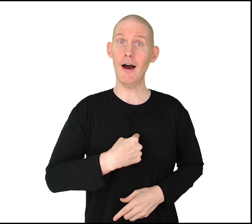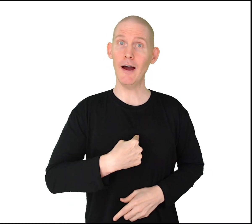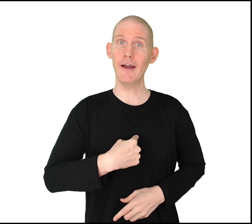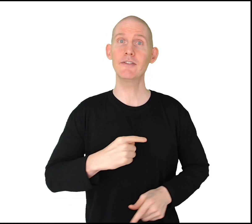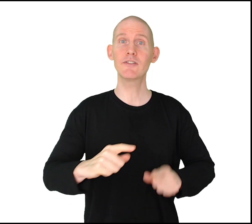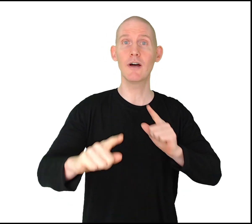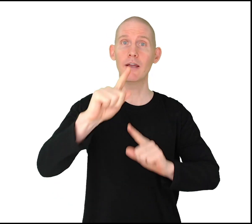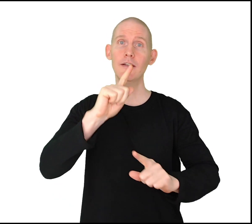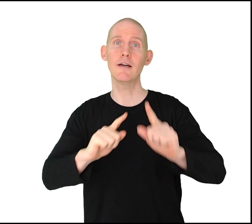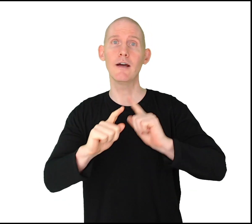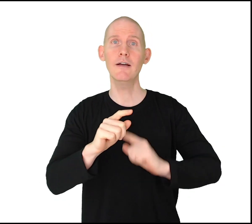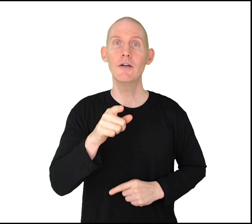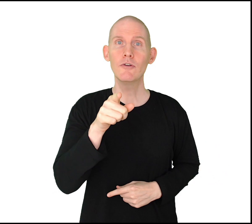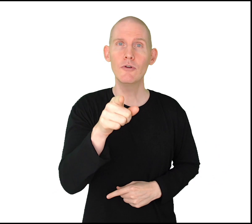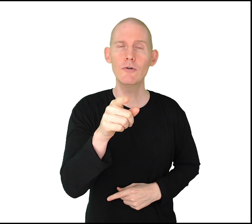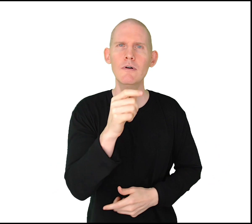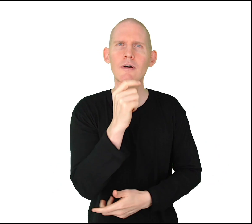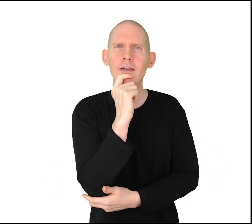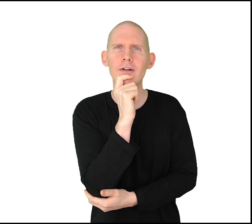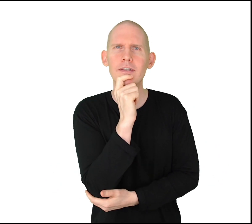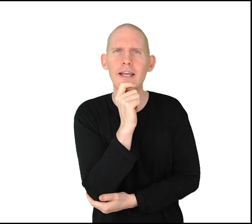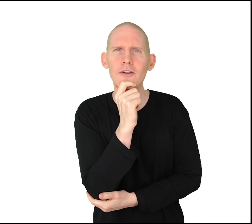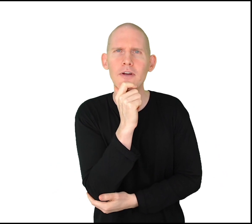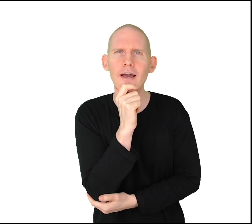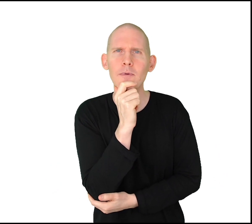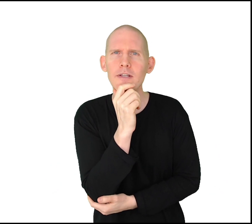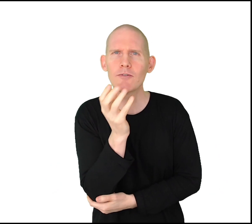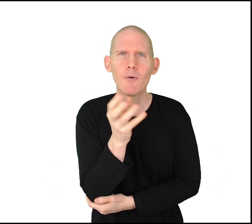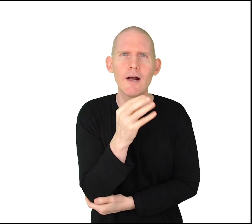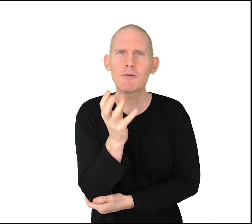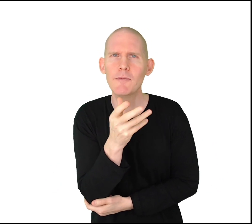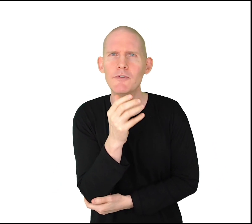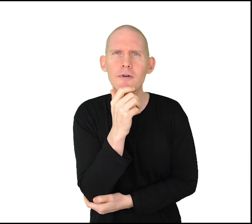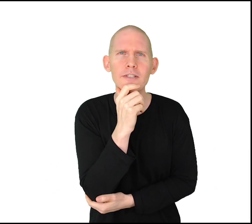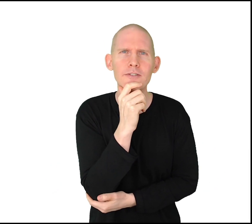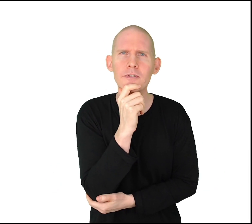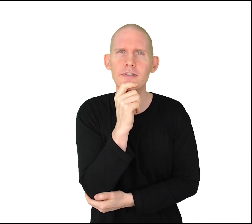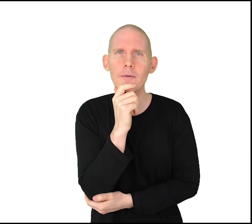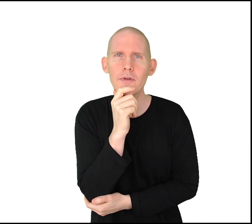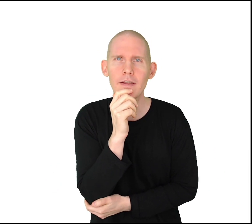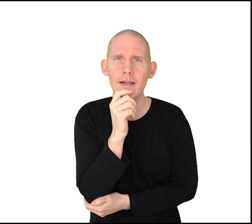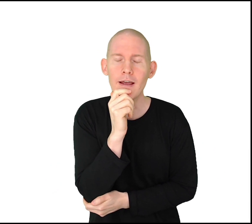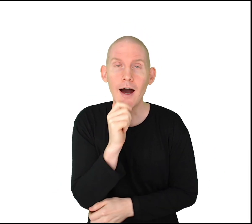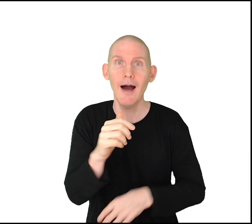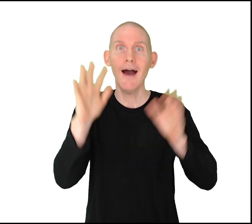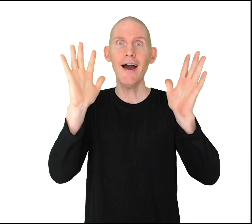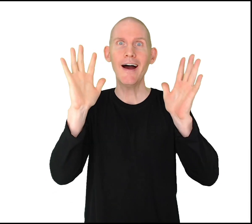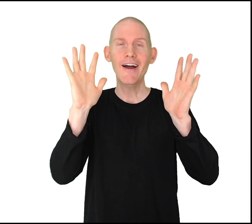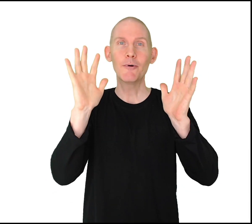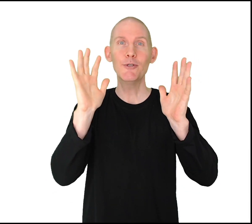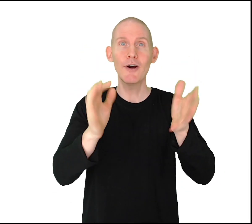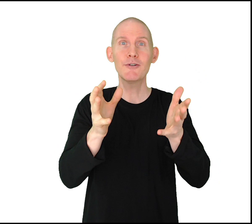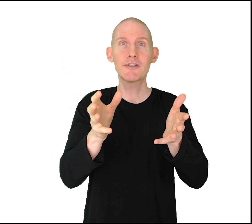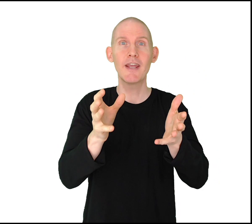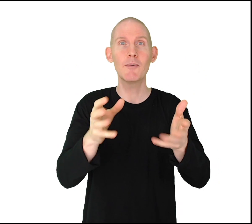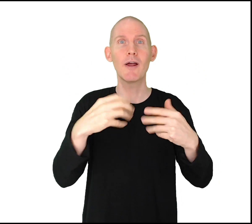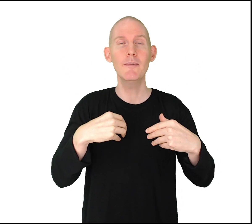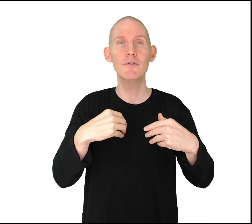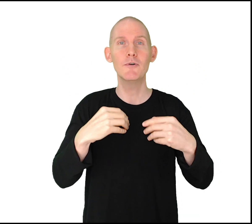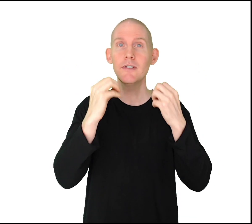I sign, you take a look at me, watch what I'm doing. He's doing something, and then, aha, when you understand what I'm doing,